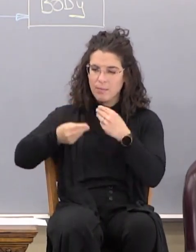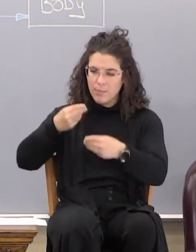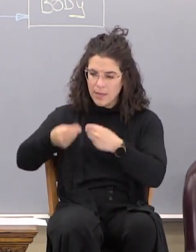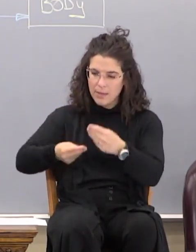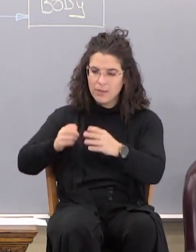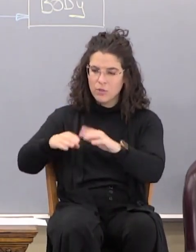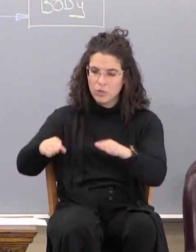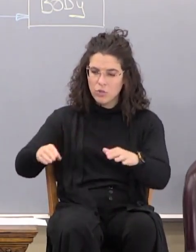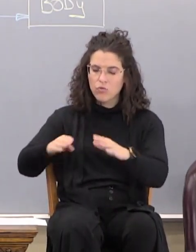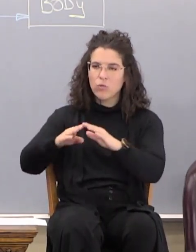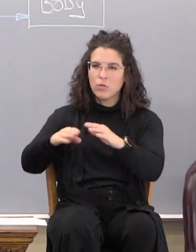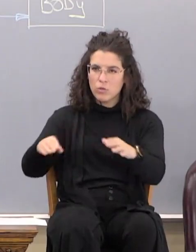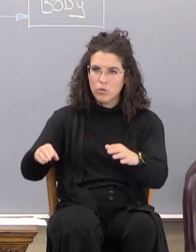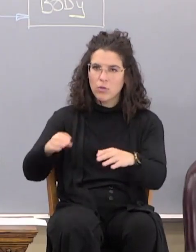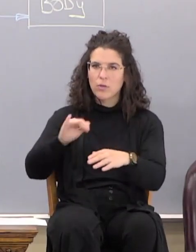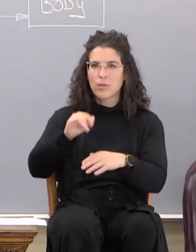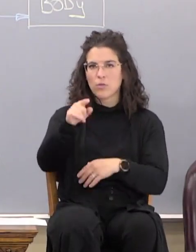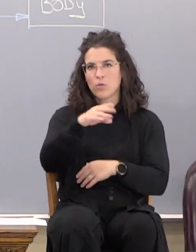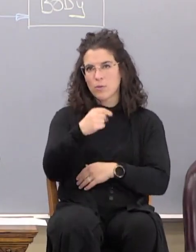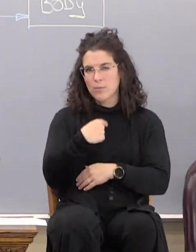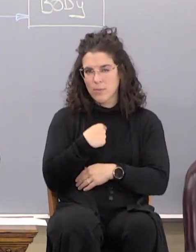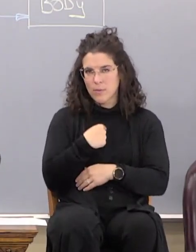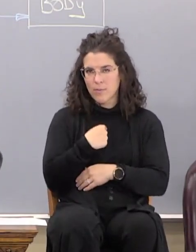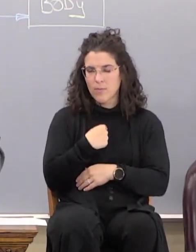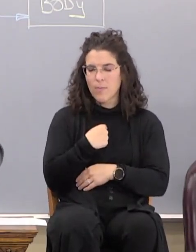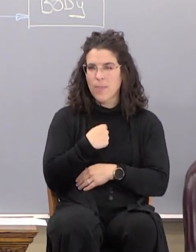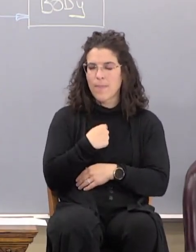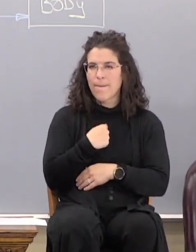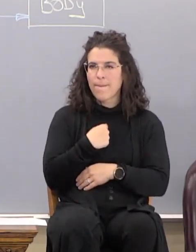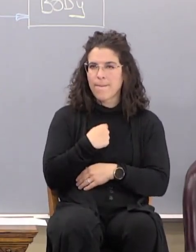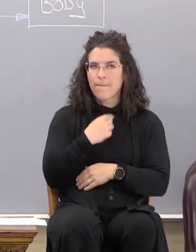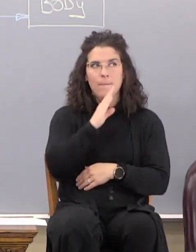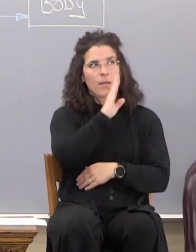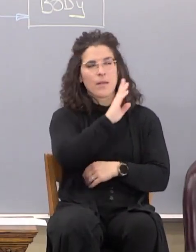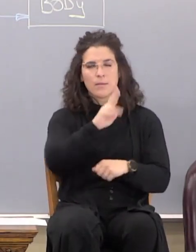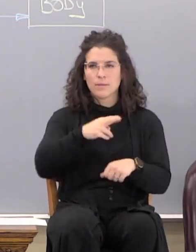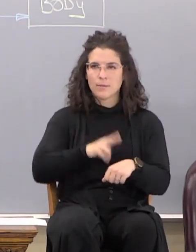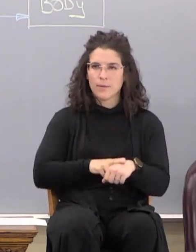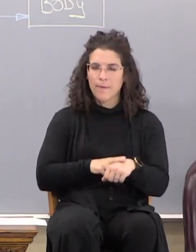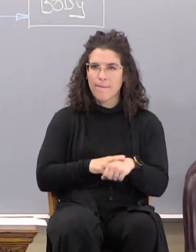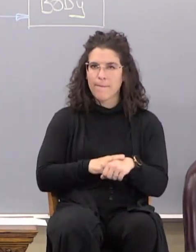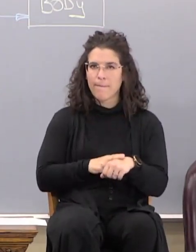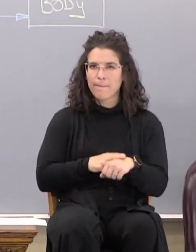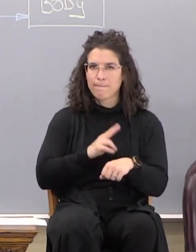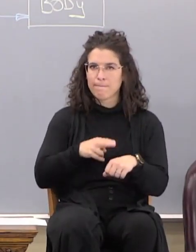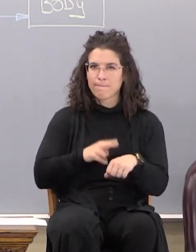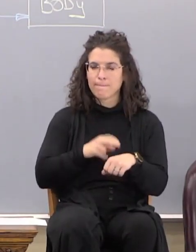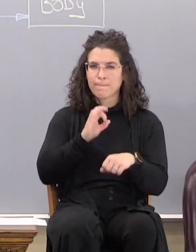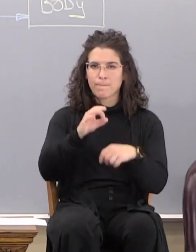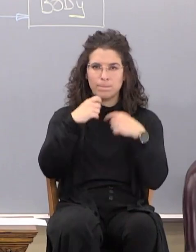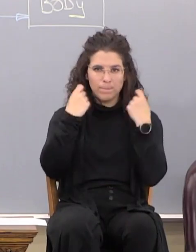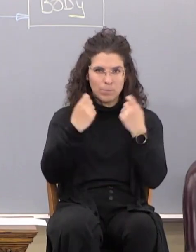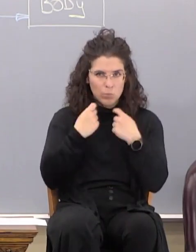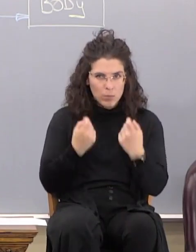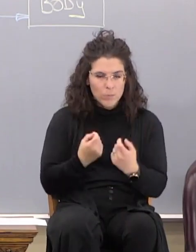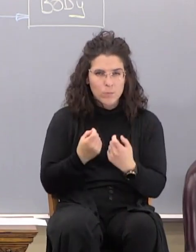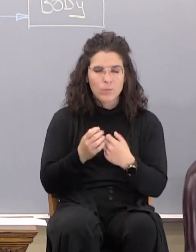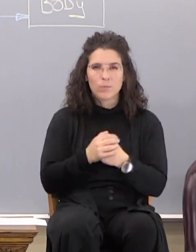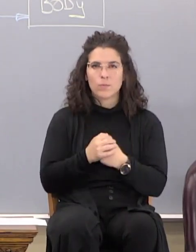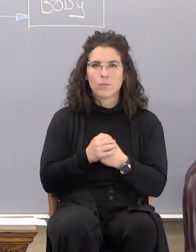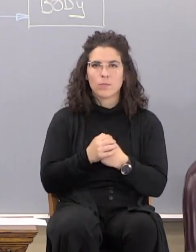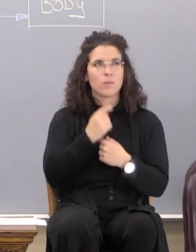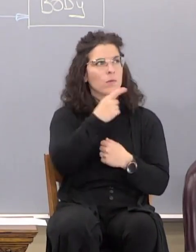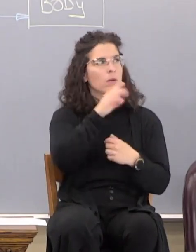children, his descendants, that's you and me, his nature, the nature of sin. He's